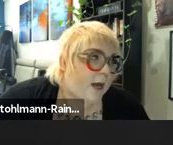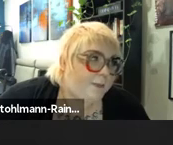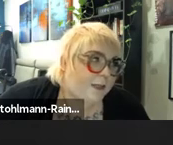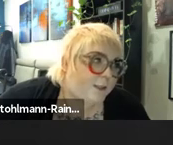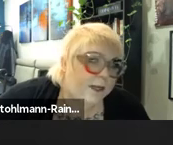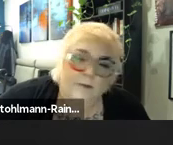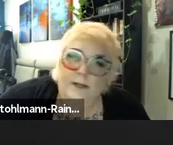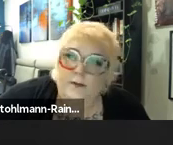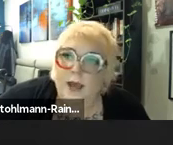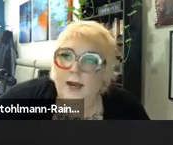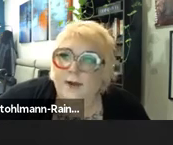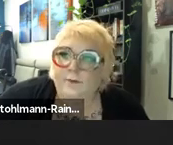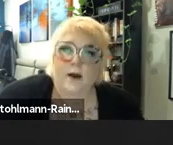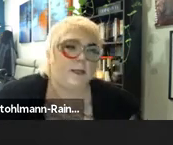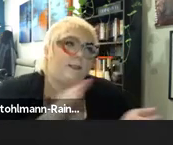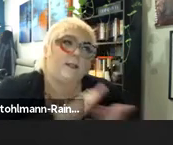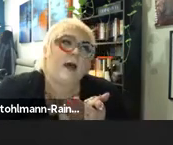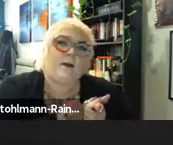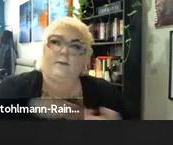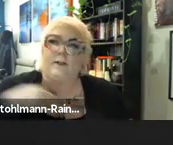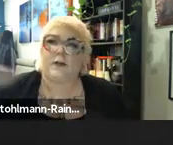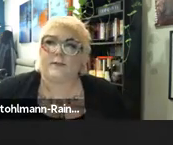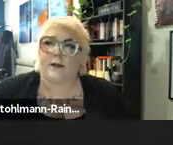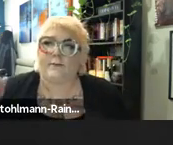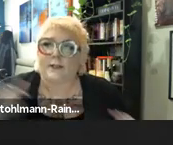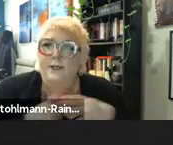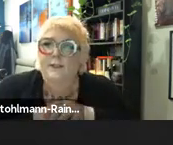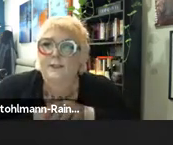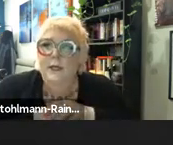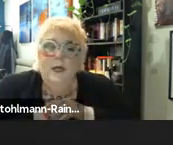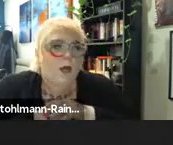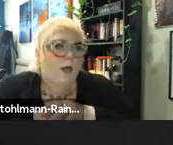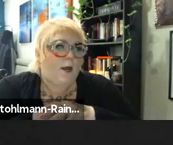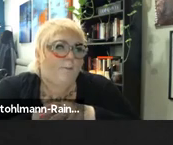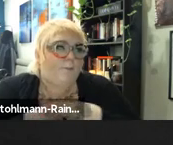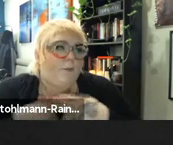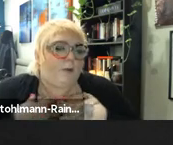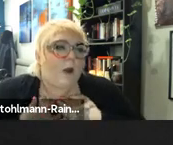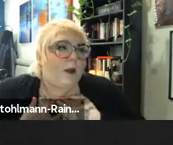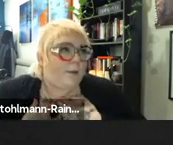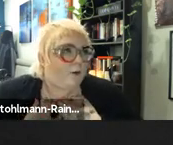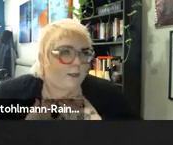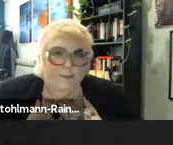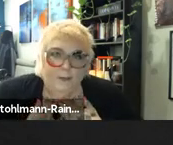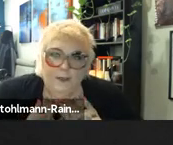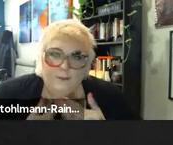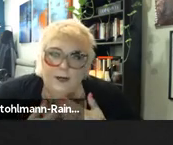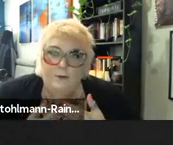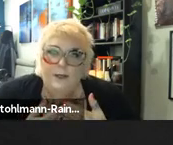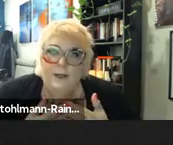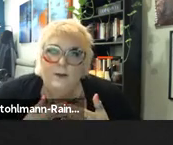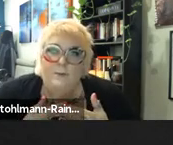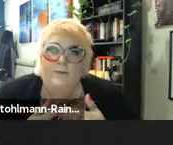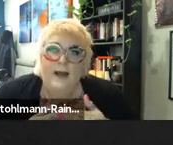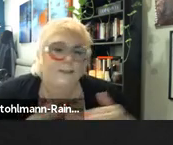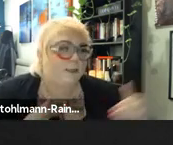these options and we look at it we call this the ladder of restrictive interventions um rocky mountain crisis partners where